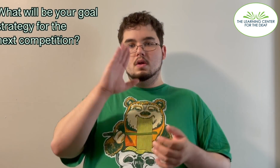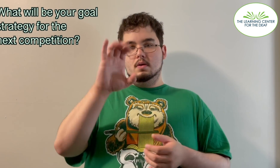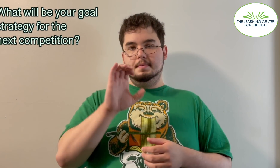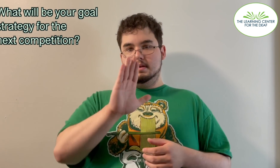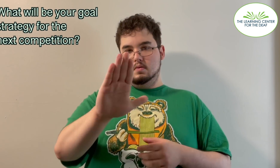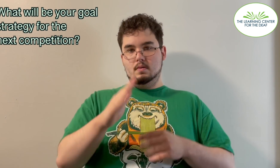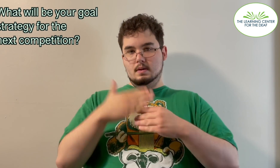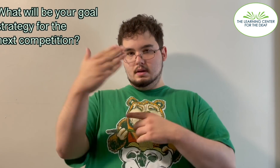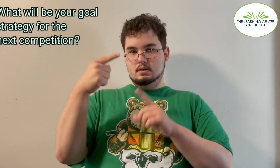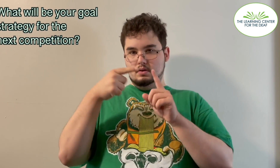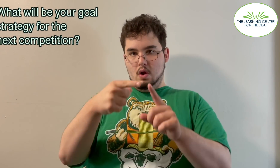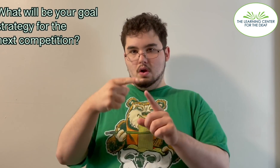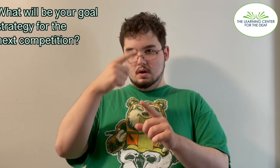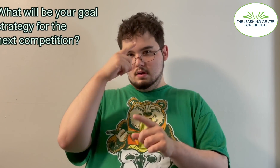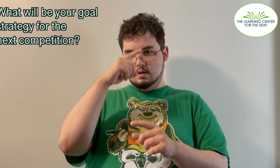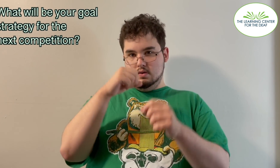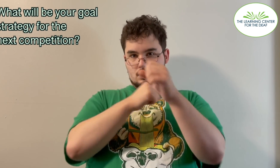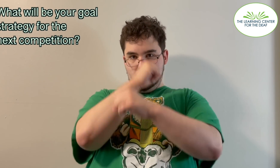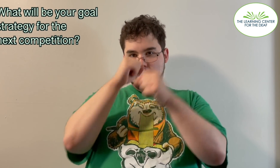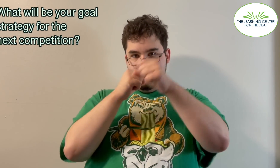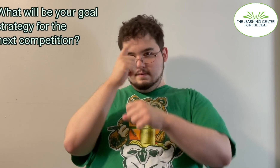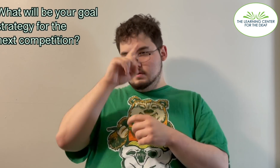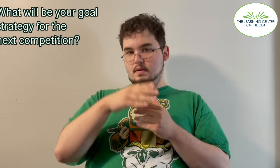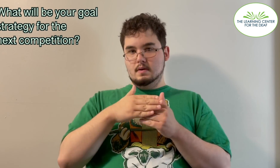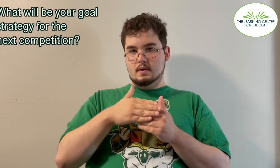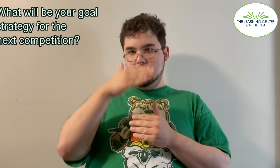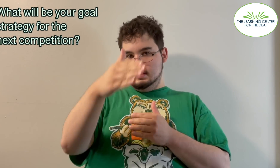What will be your goal or strategy for the next competition?